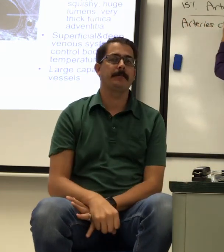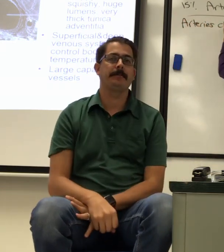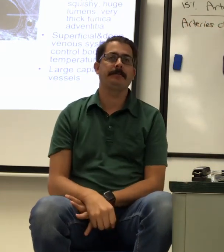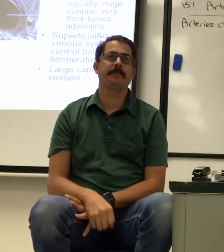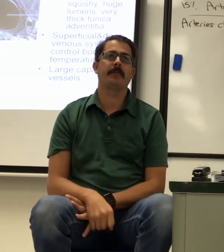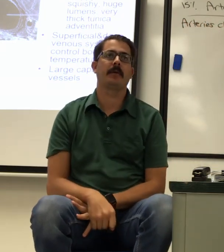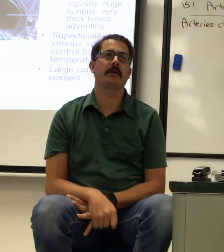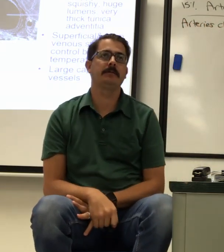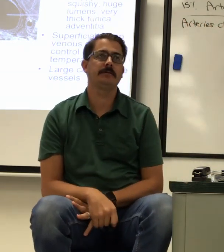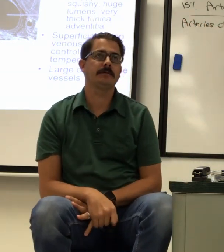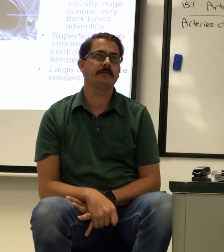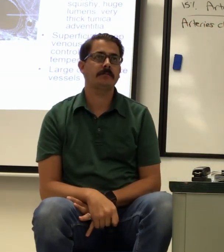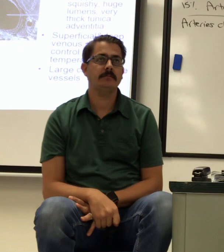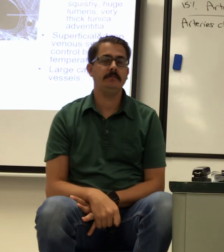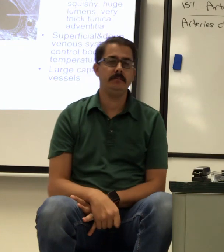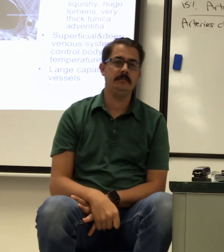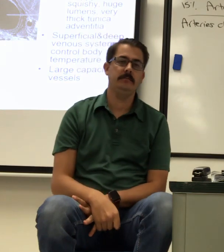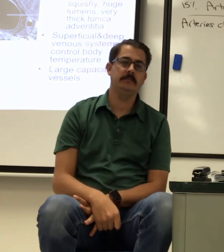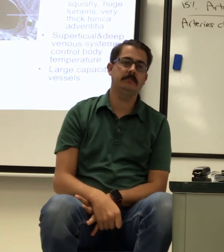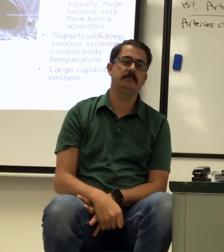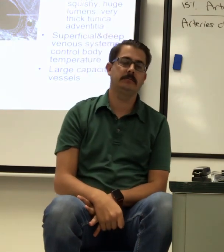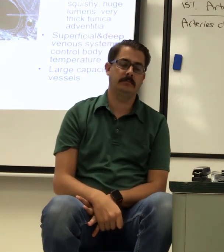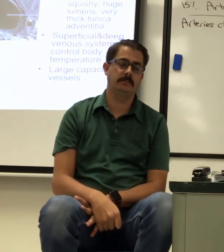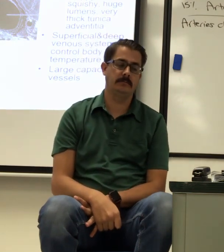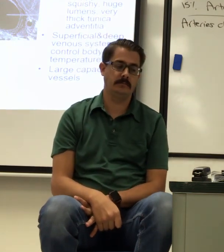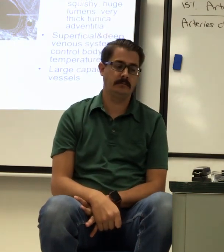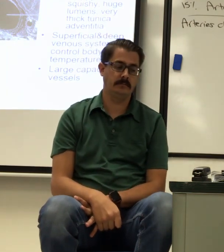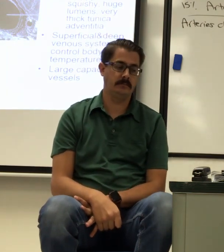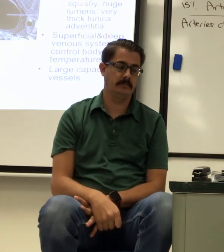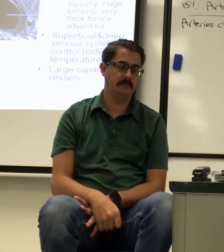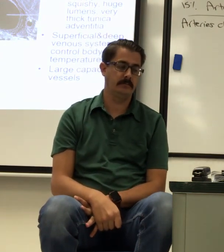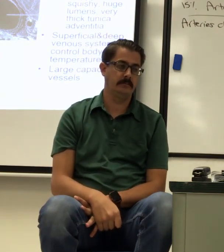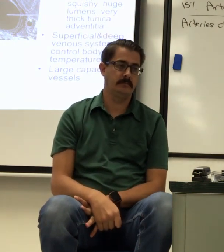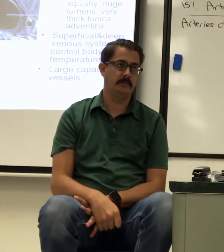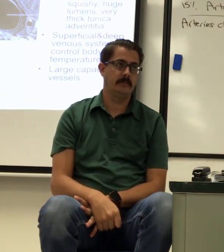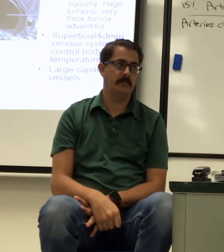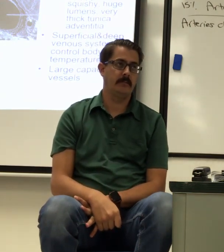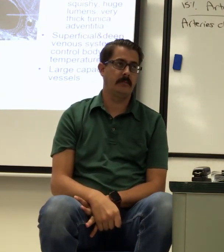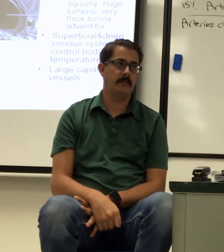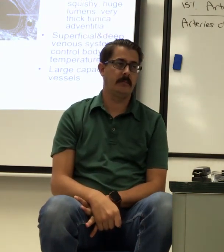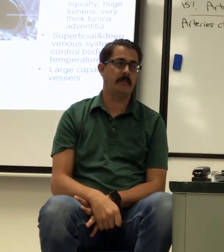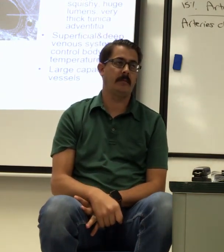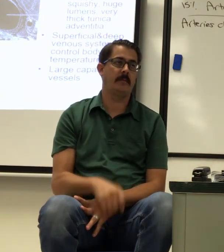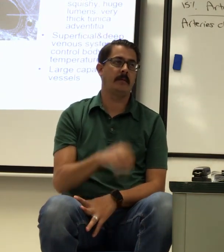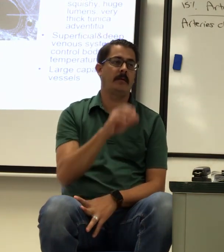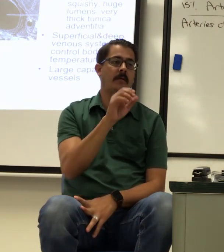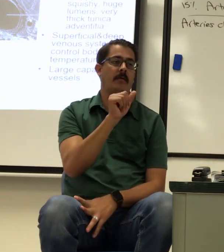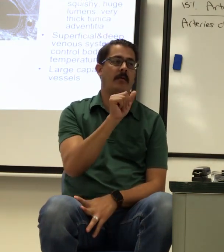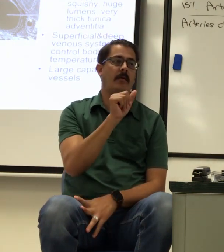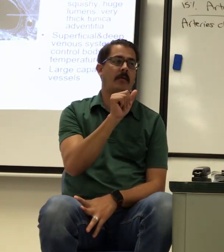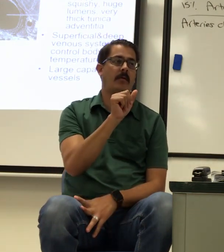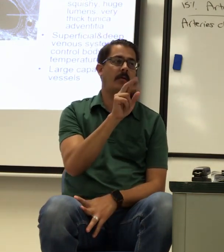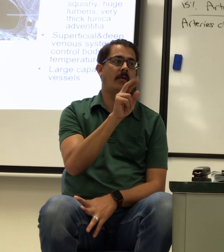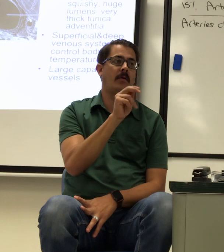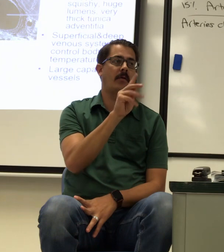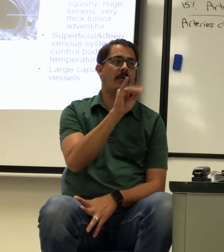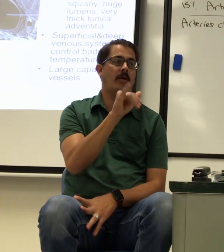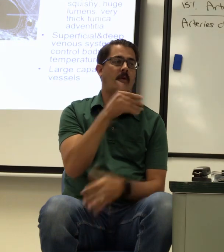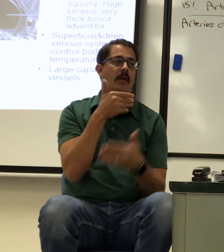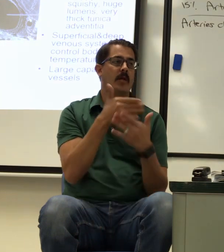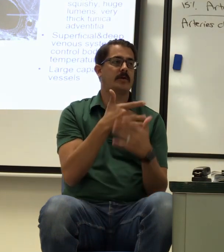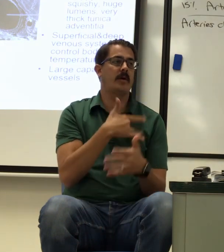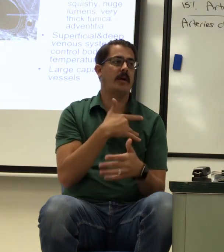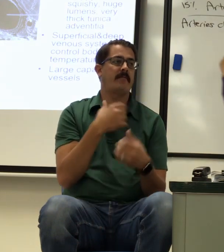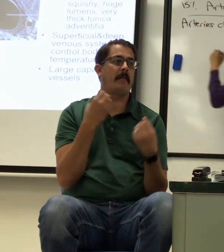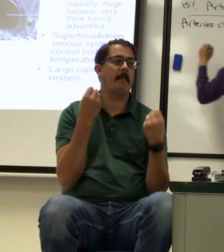Arteries closest to the heart have many sheets of